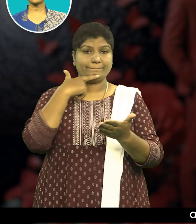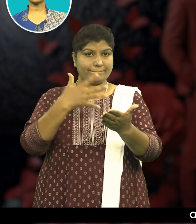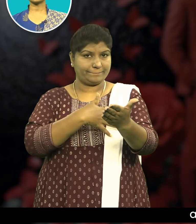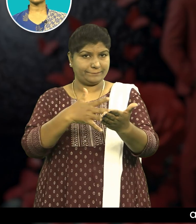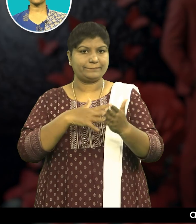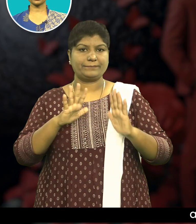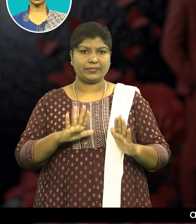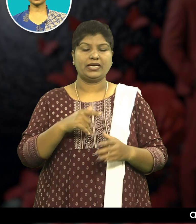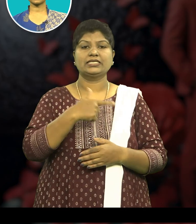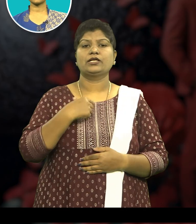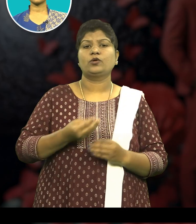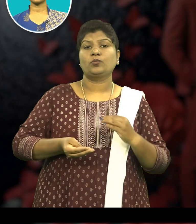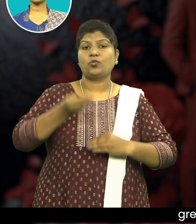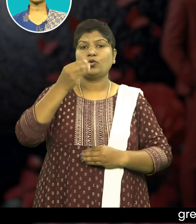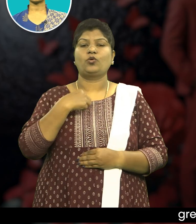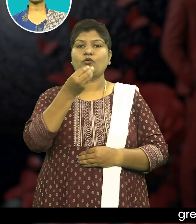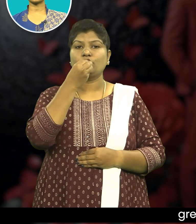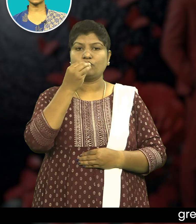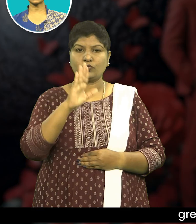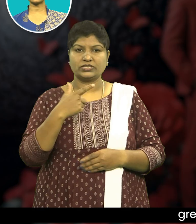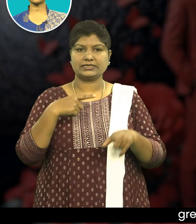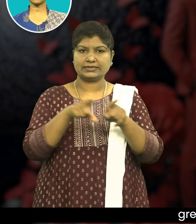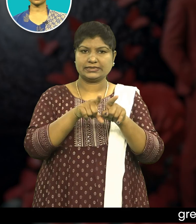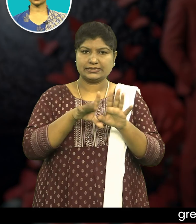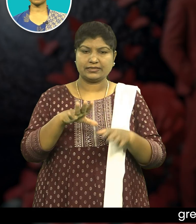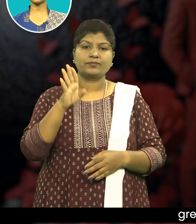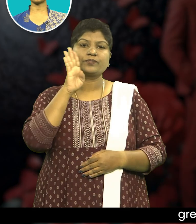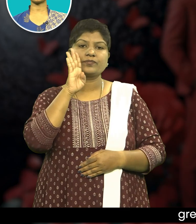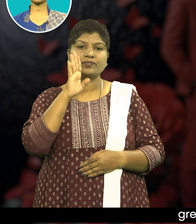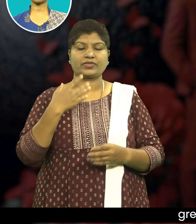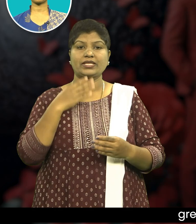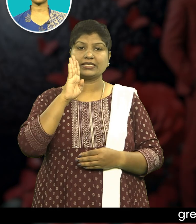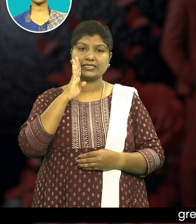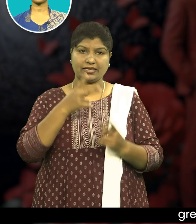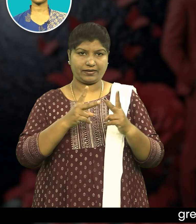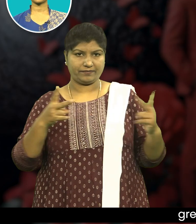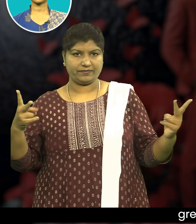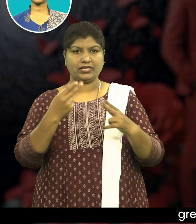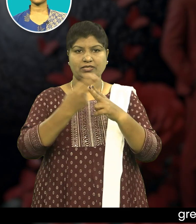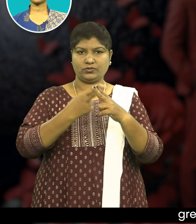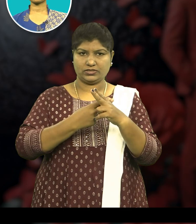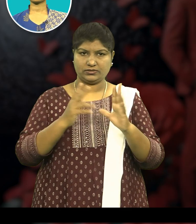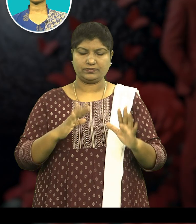and iron rich foods such as green leafy vegetables,